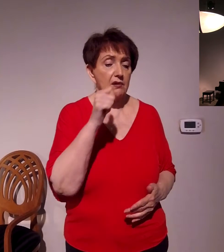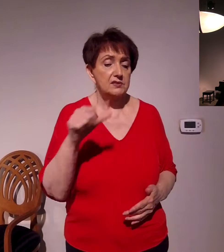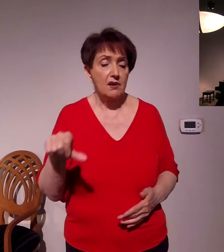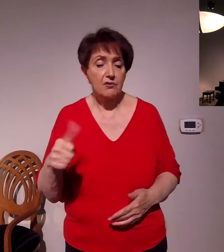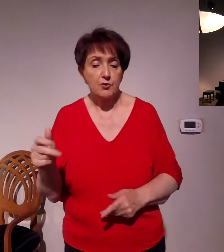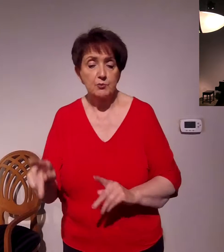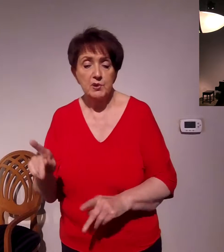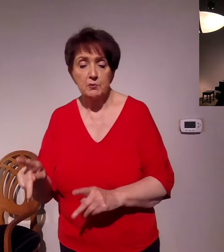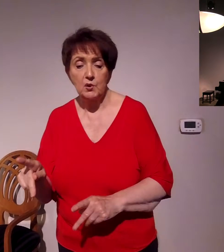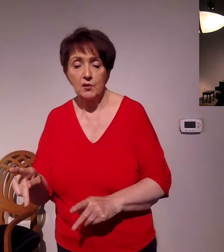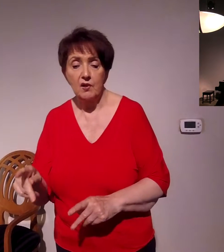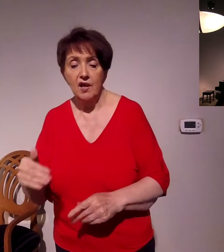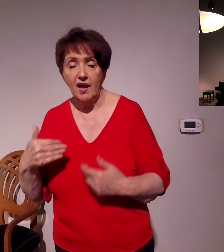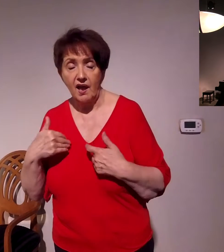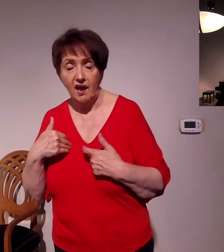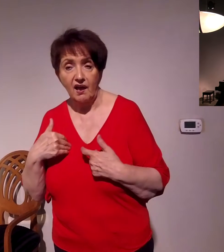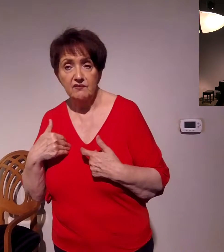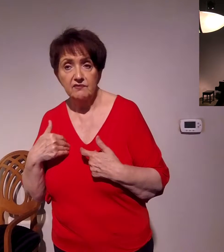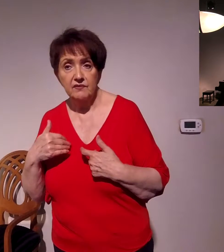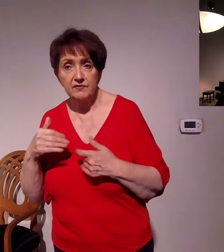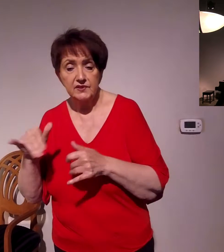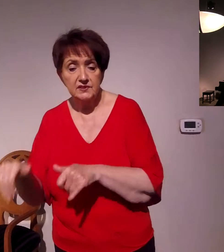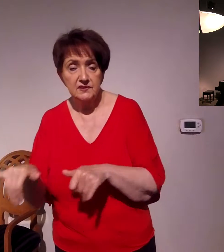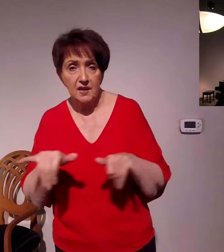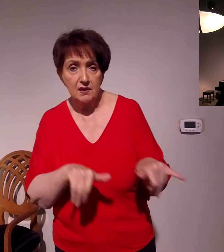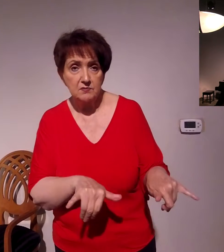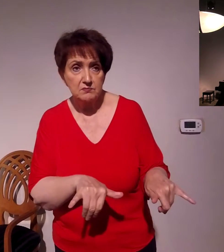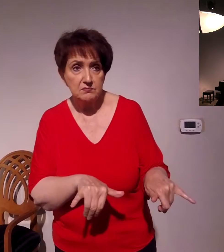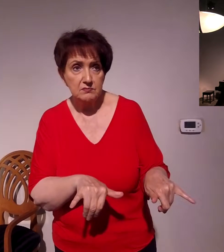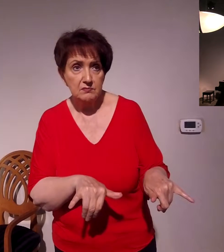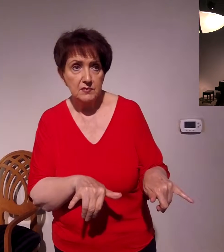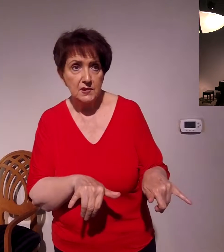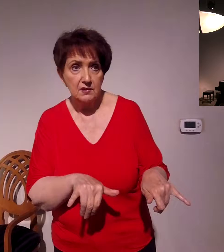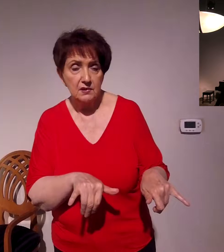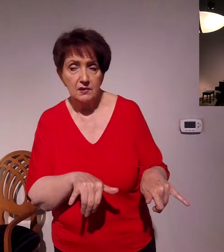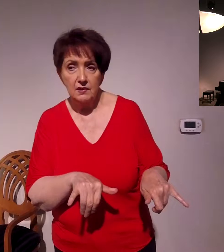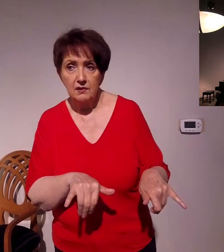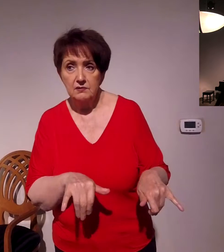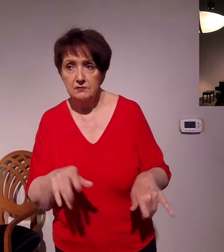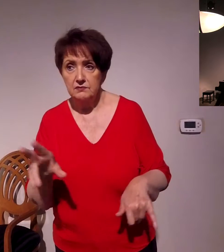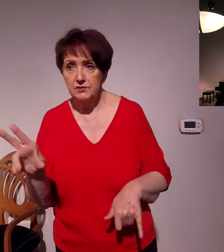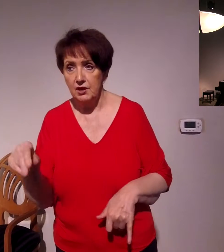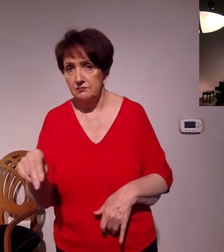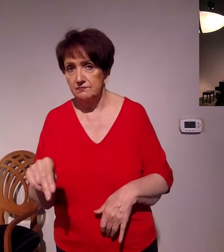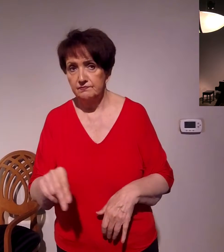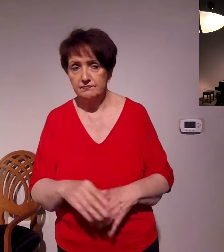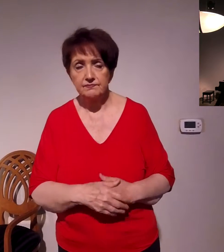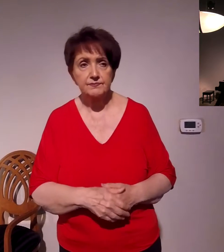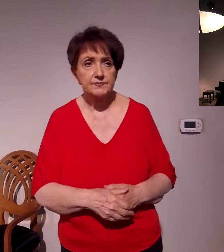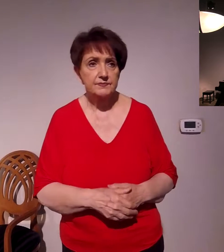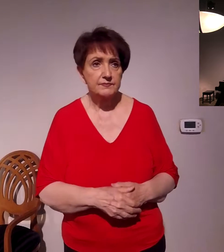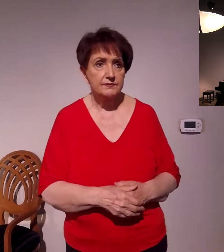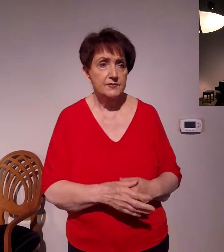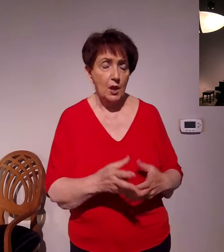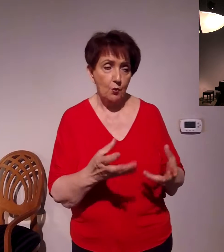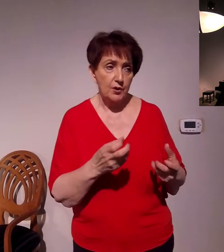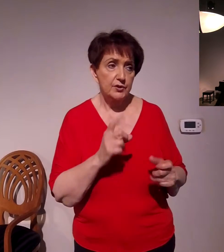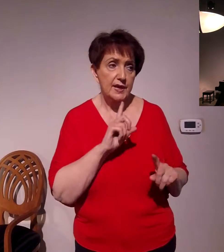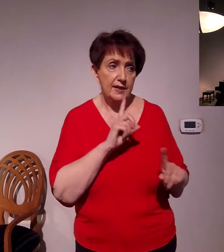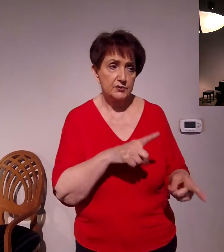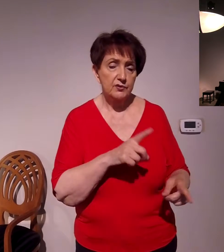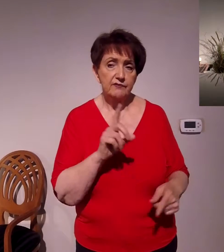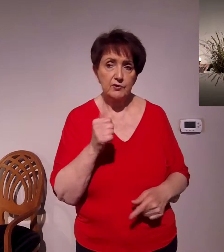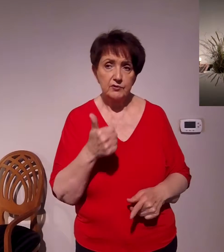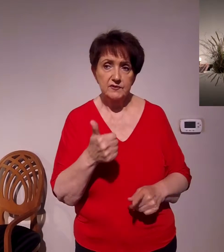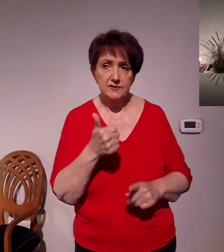others possess as much good as you do? No. That's a question I want you to answer.